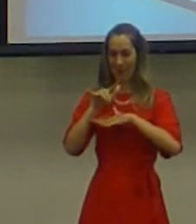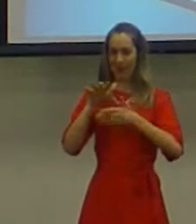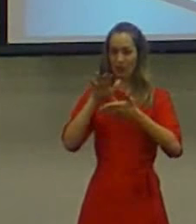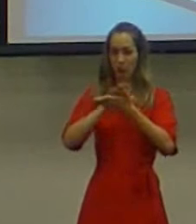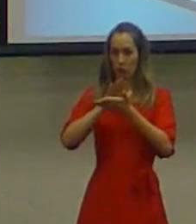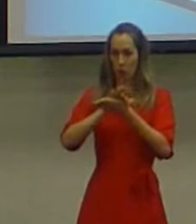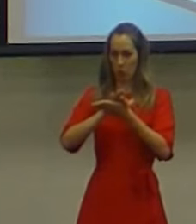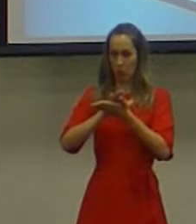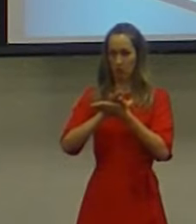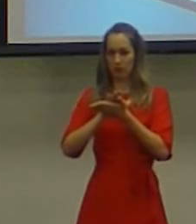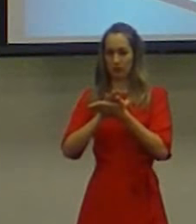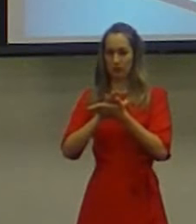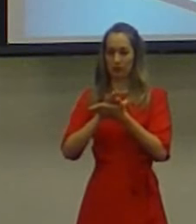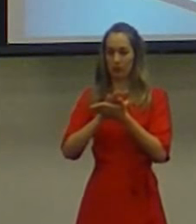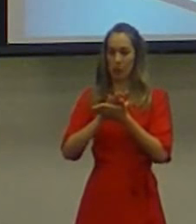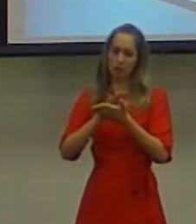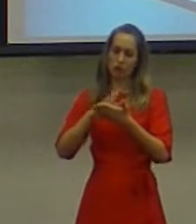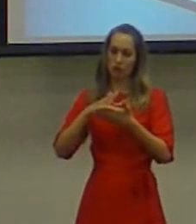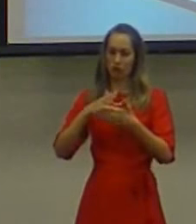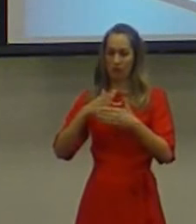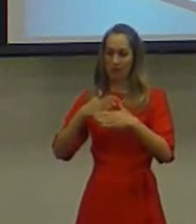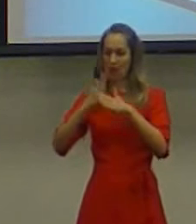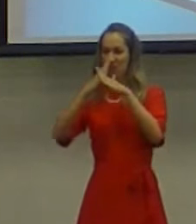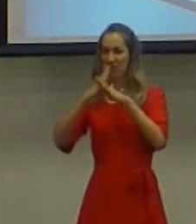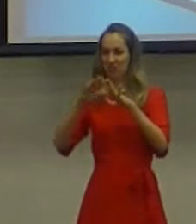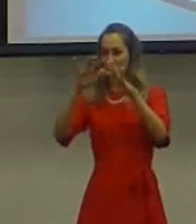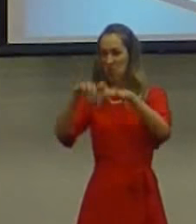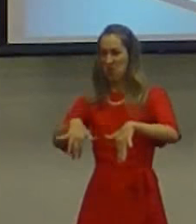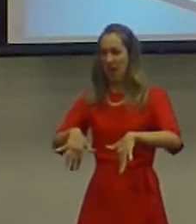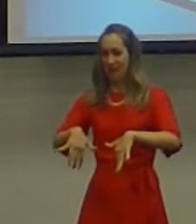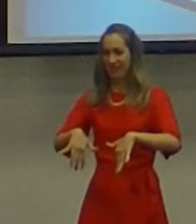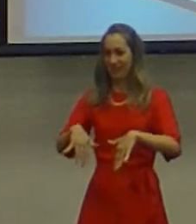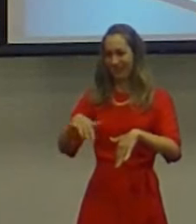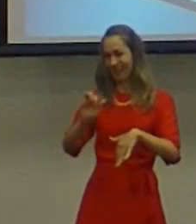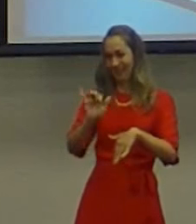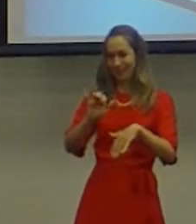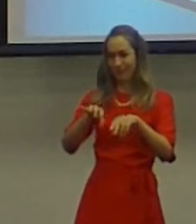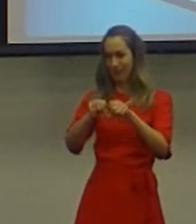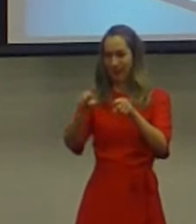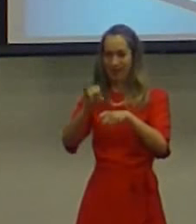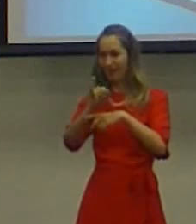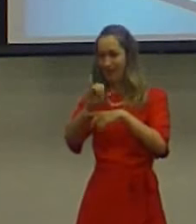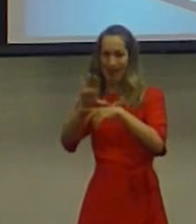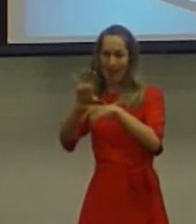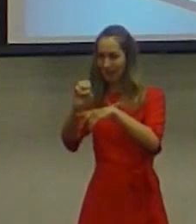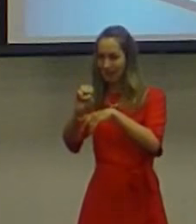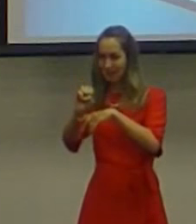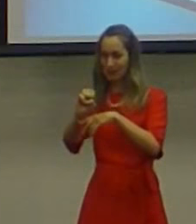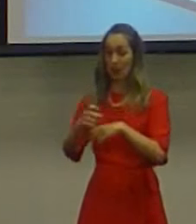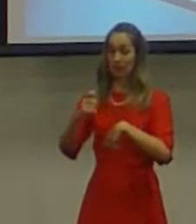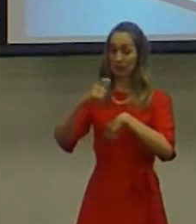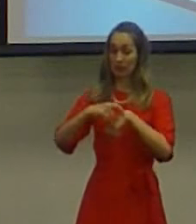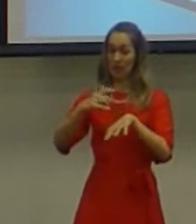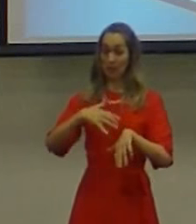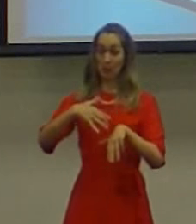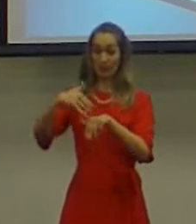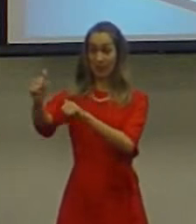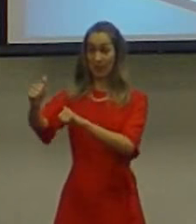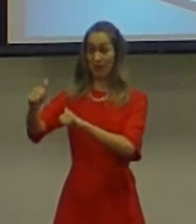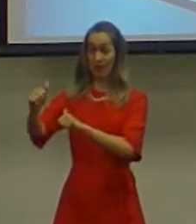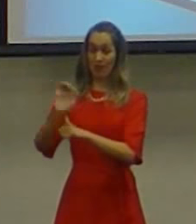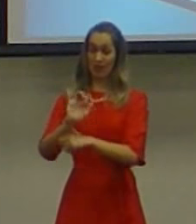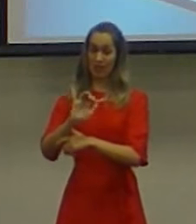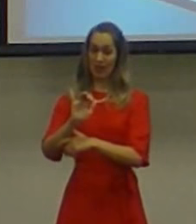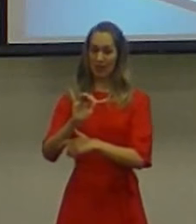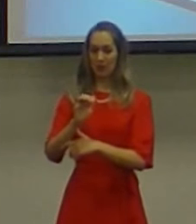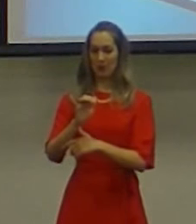us to break down barriers, to break the ice even before the trip occurred. So that way, by the time we went to Belize, it's almost like we